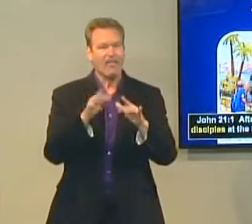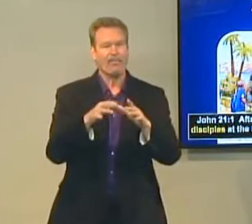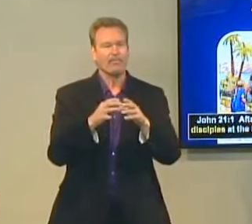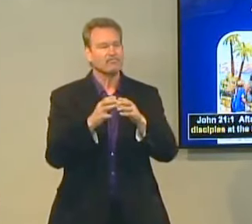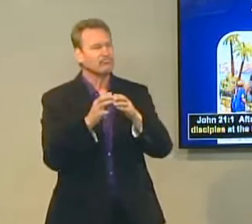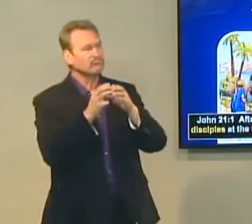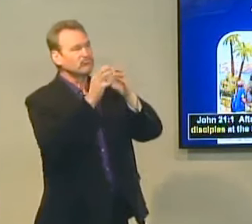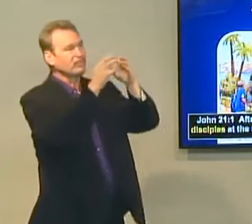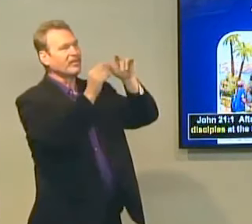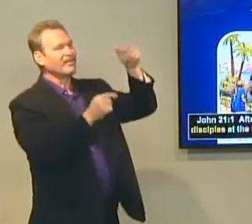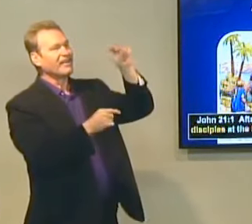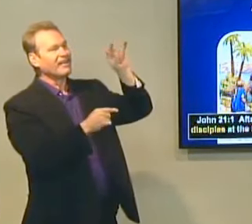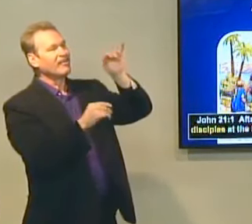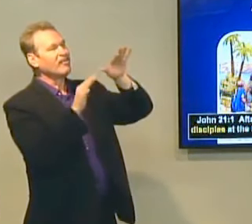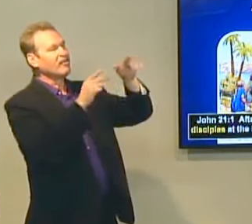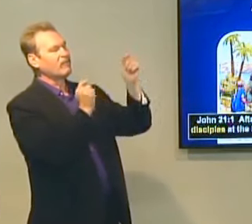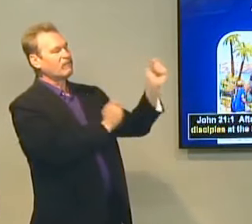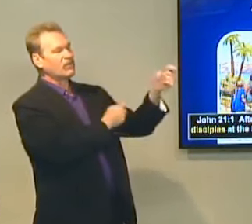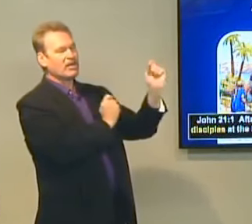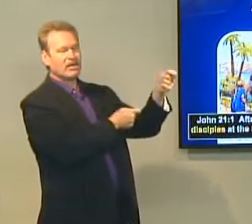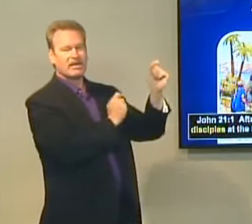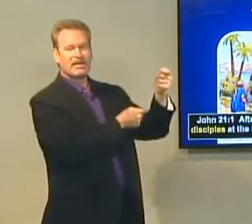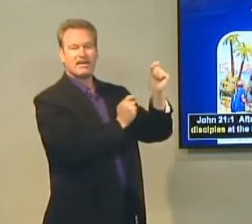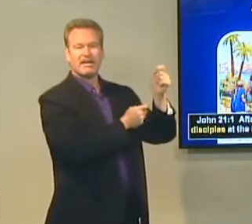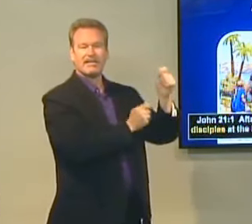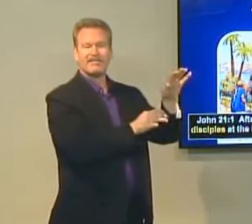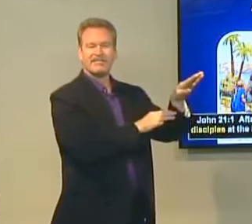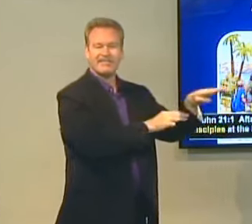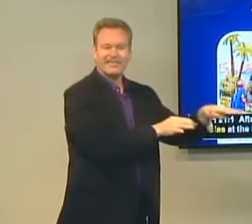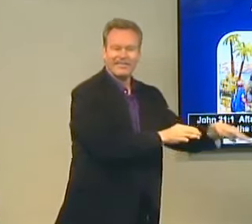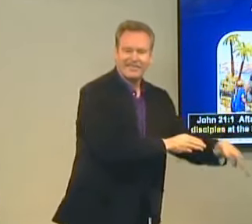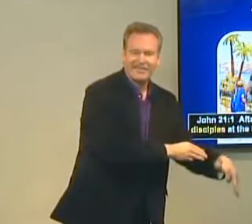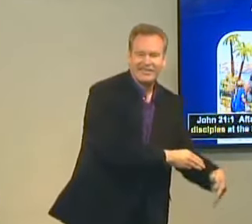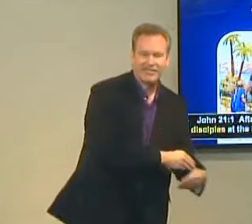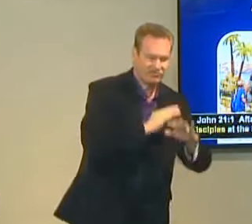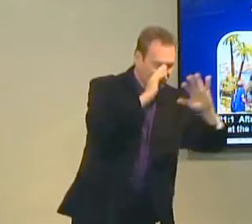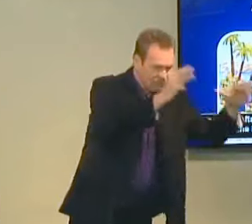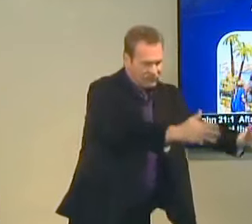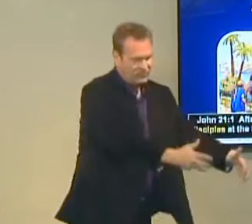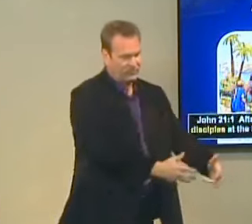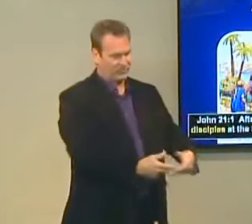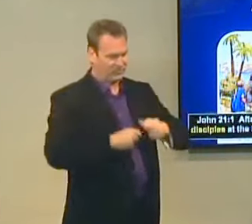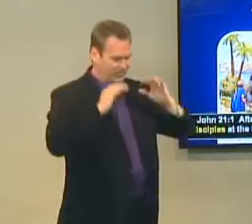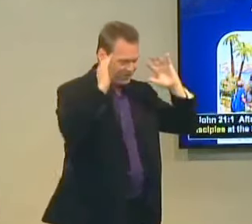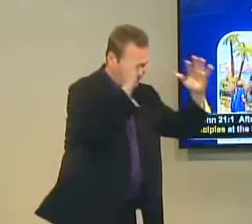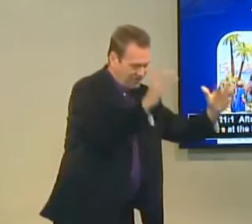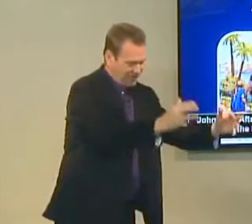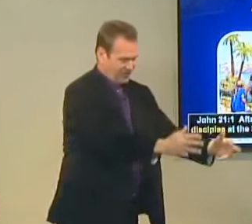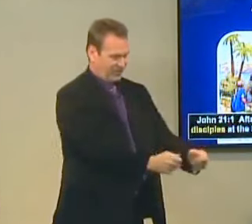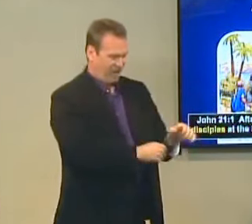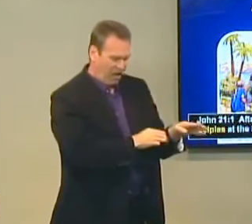And then to be with the group. And they go up to the north. To the north. And they were fishing.